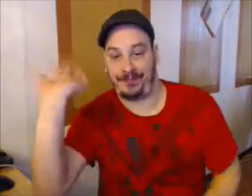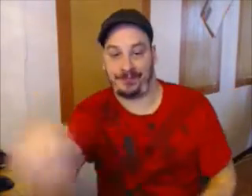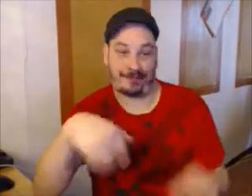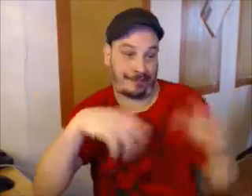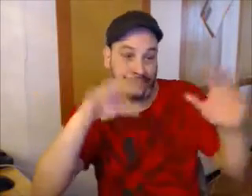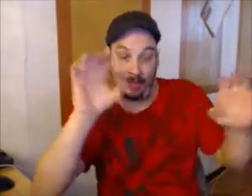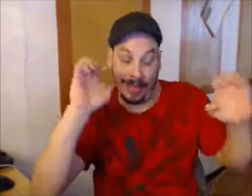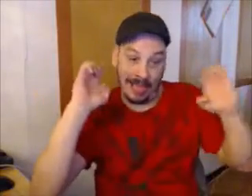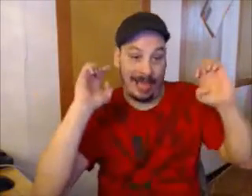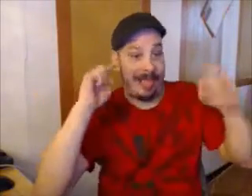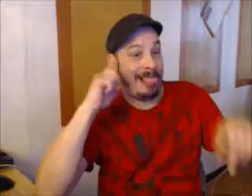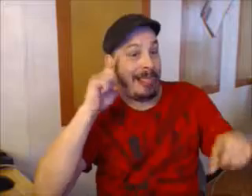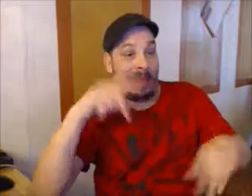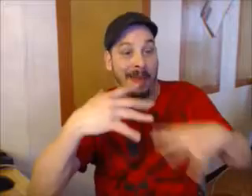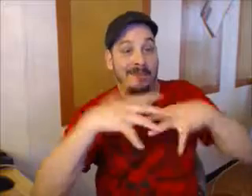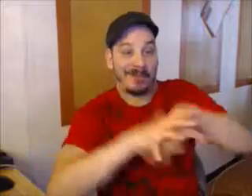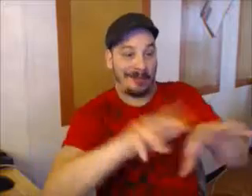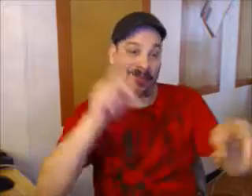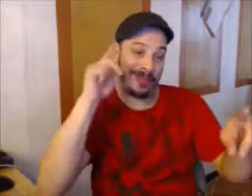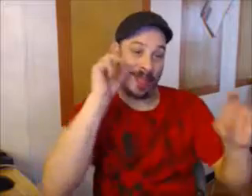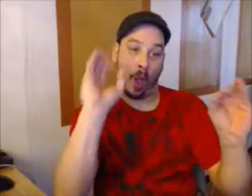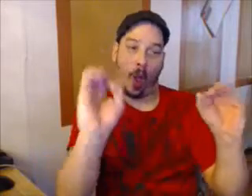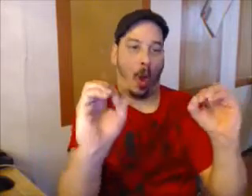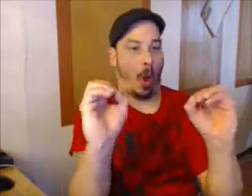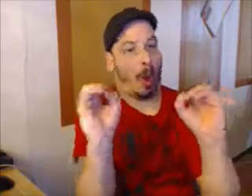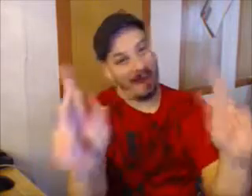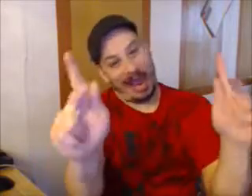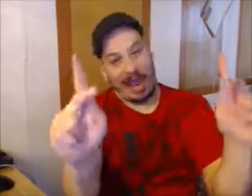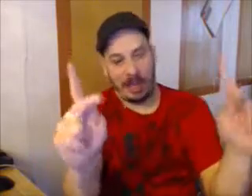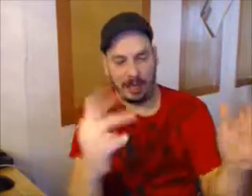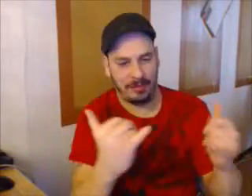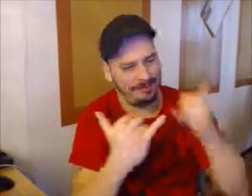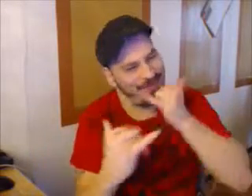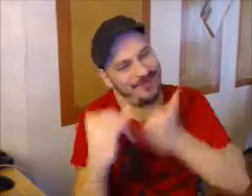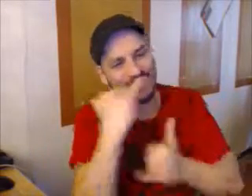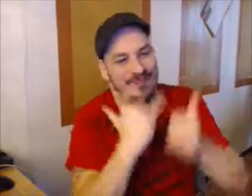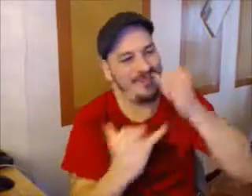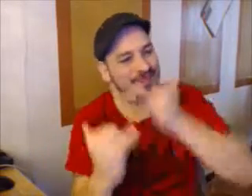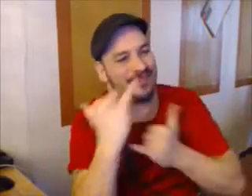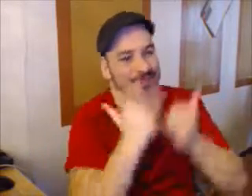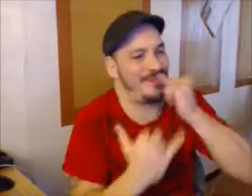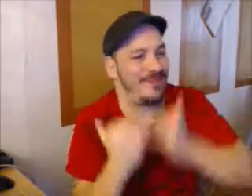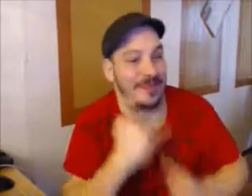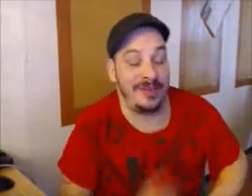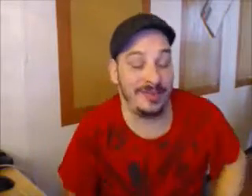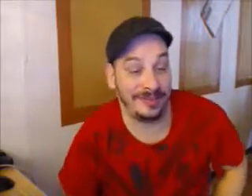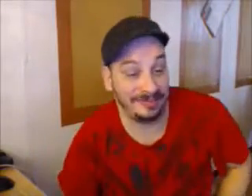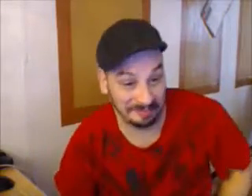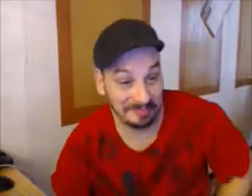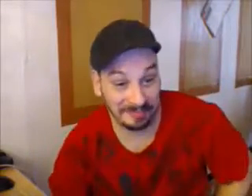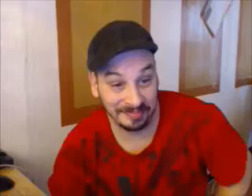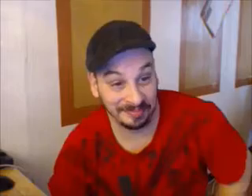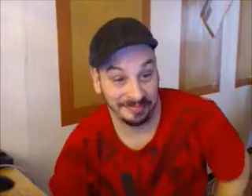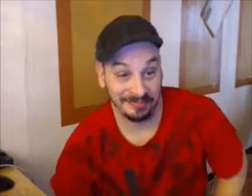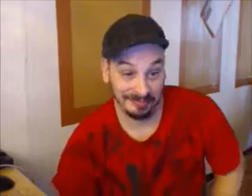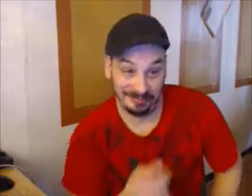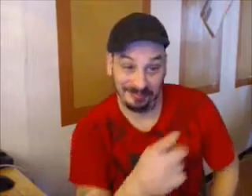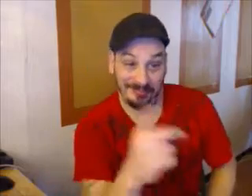early puberty in a child or signs in a woman which may include changes in body hair, a large increase in acne possibly due to accidental exposure. Men with